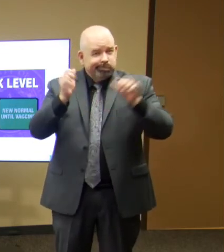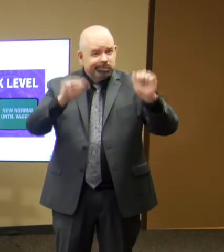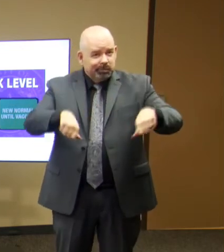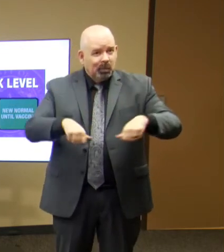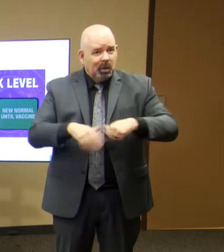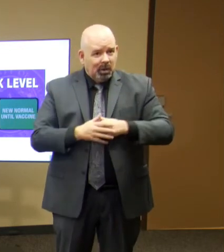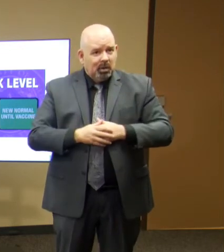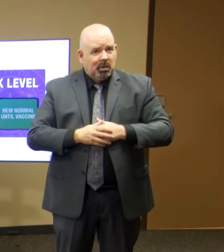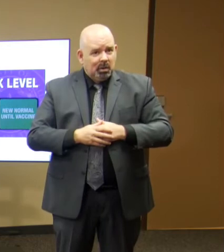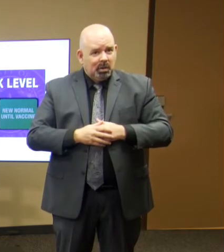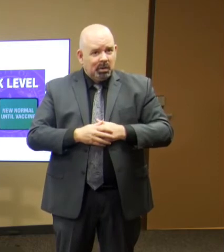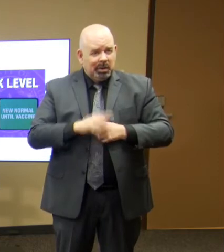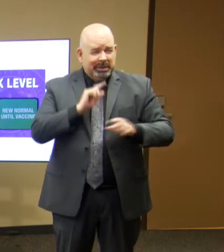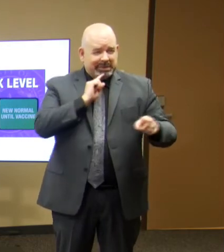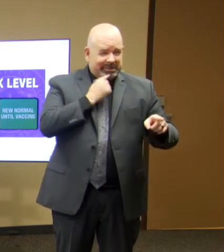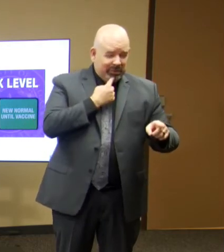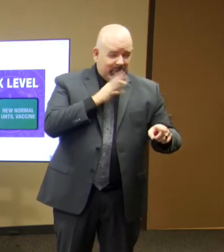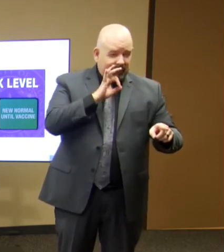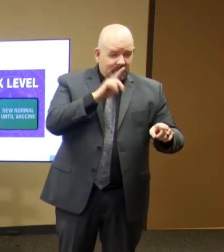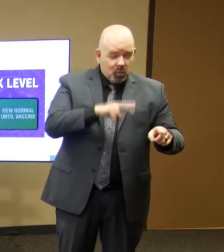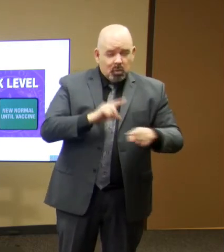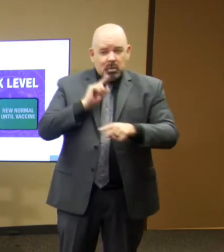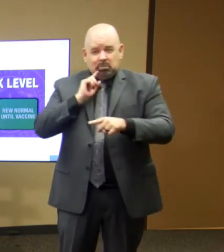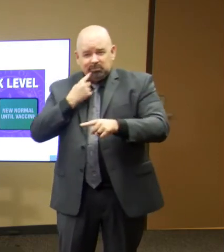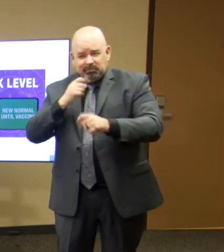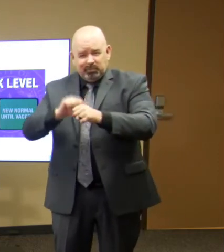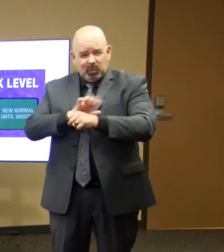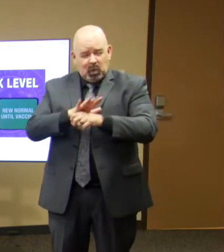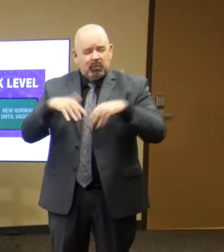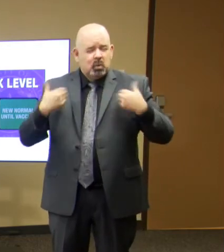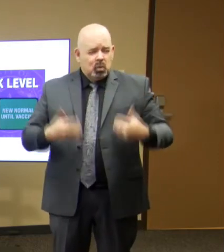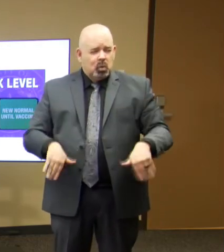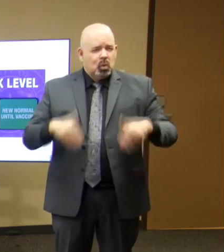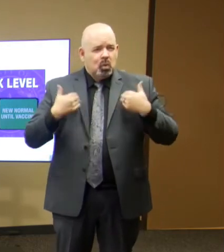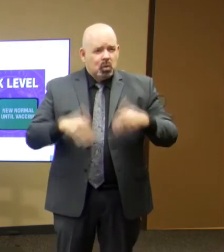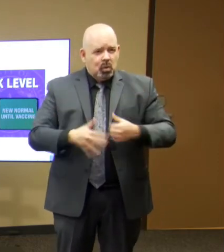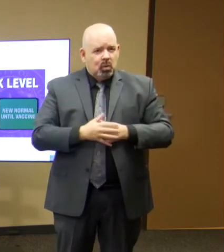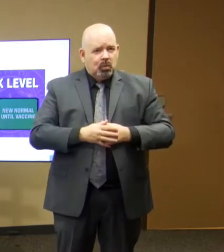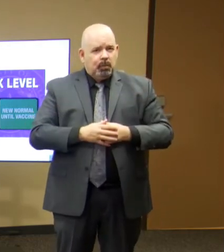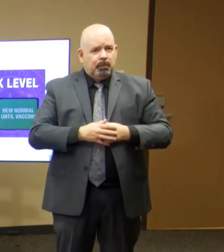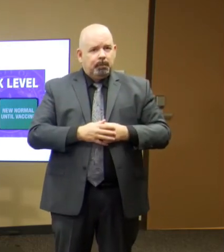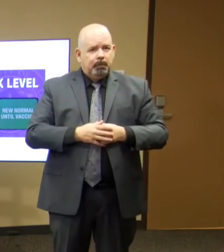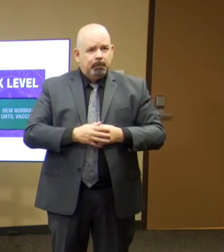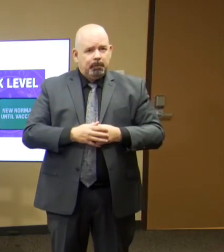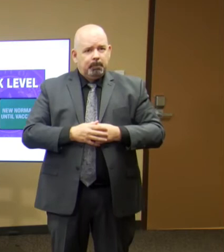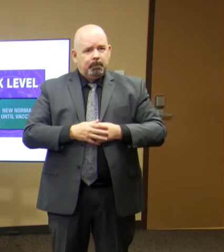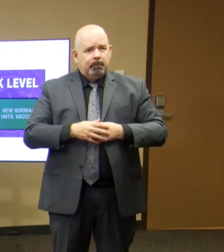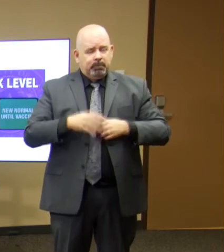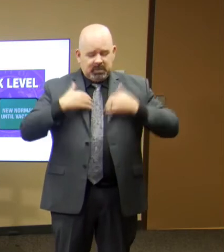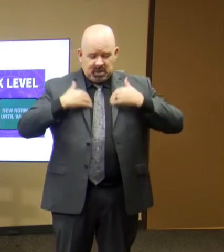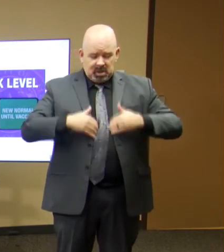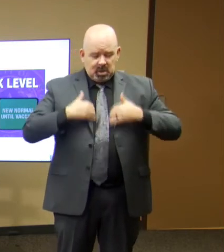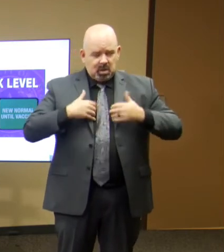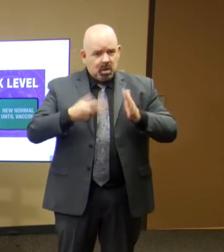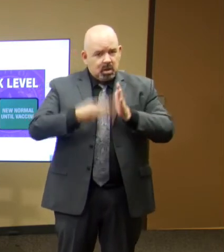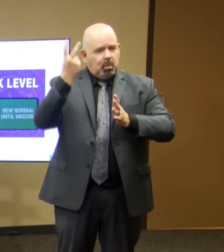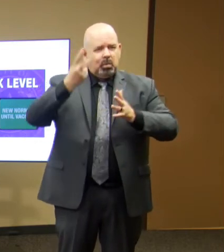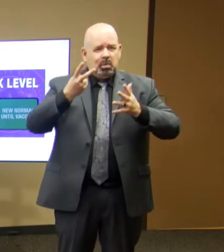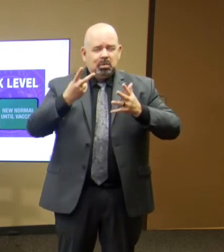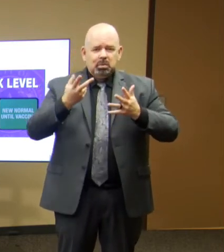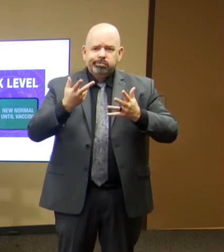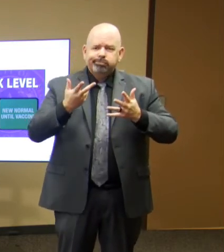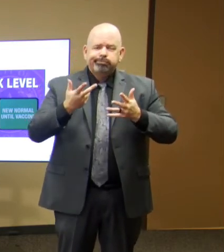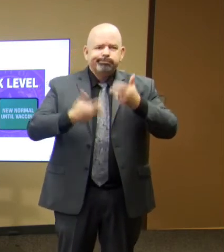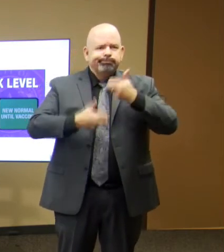flu shots are available if you got insurance at drugstores, grocery stores, retail stores, or for free over at Eastfield, Ellis Davis,